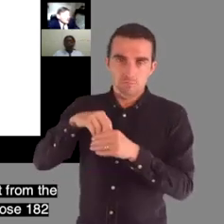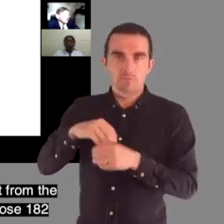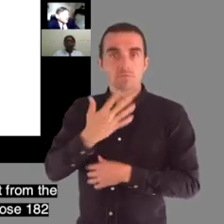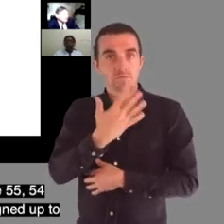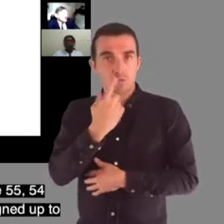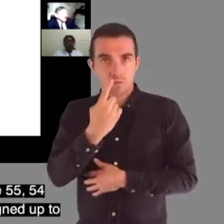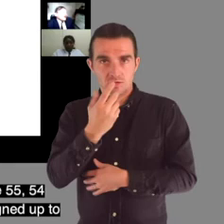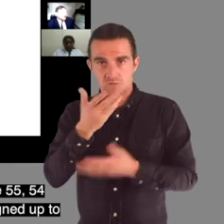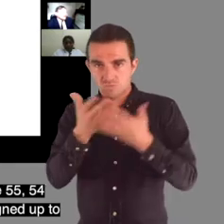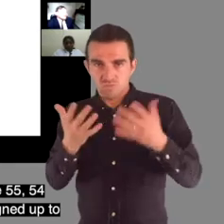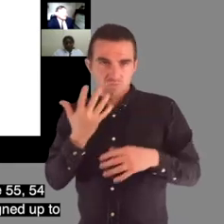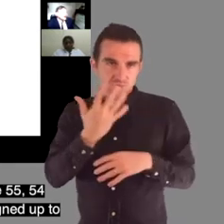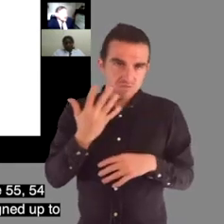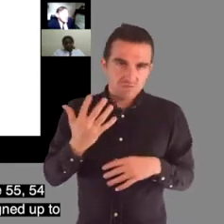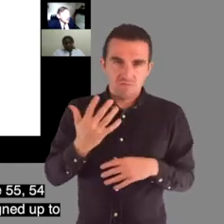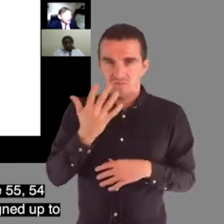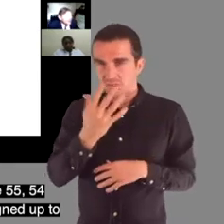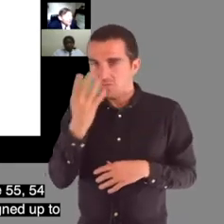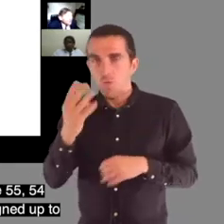182 governments, including